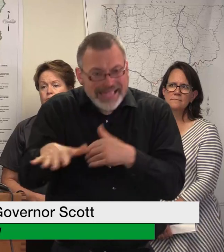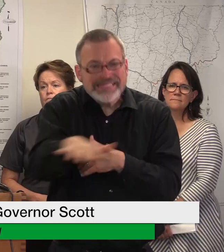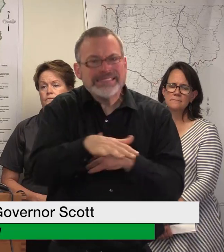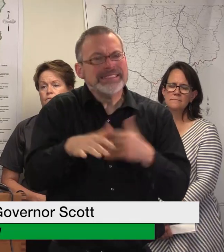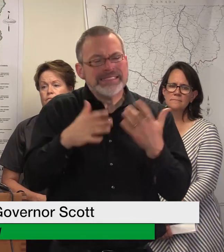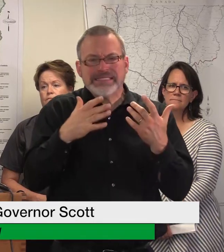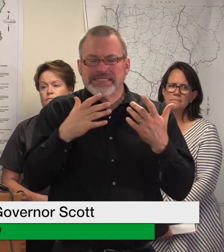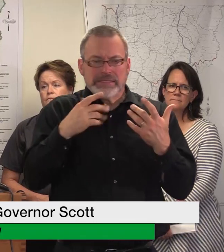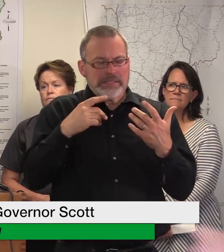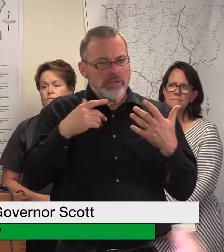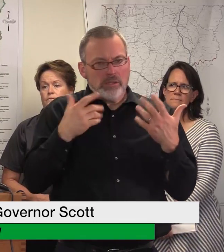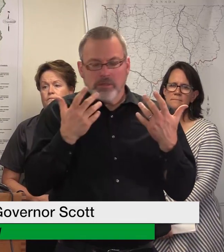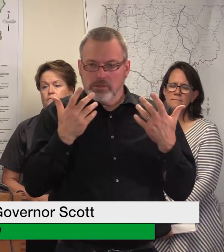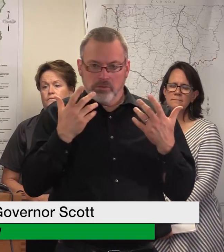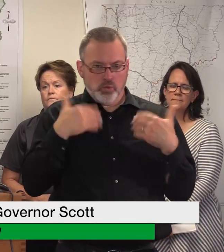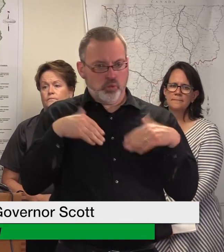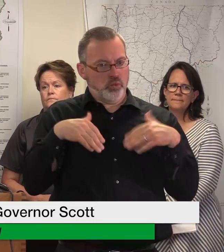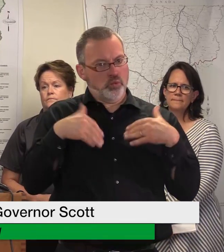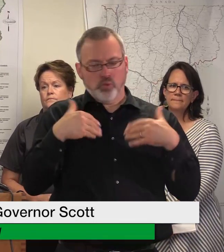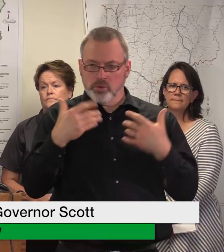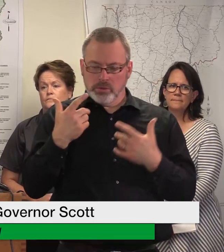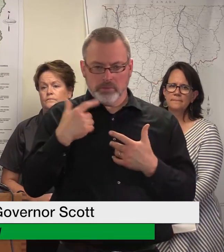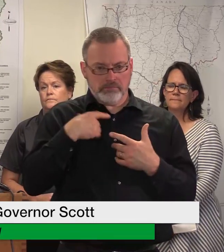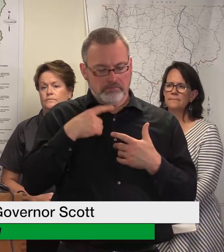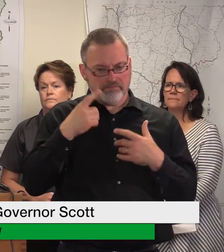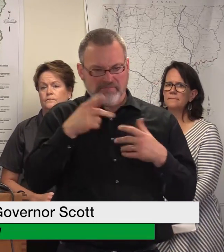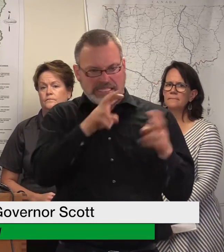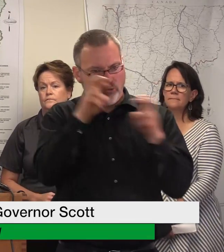That has our attention, and that's something we're working on.